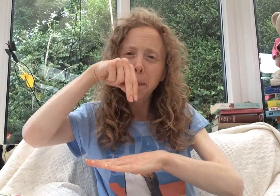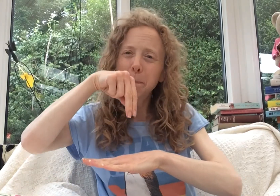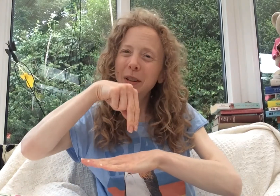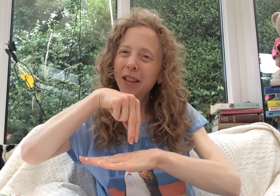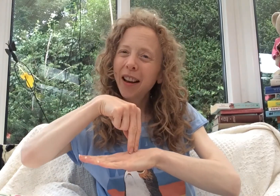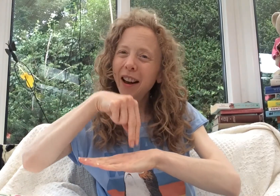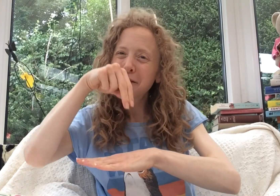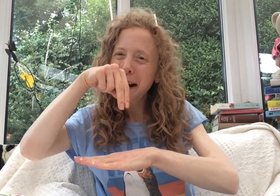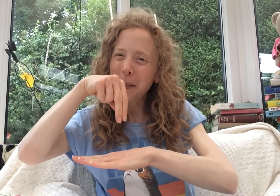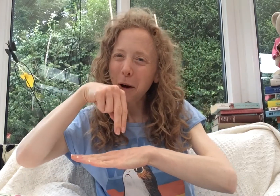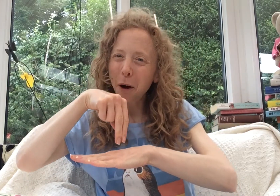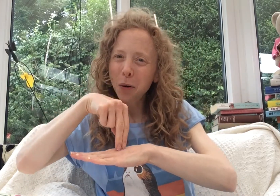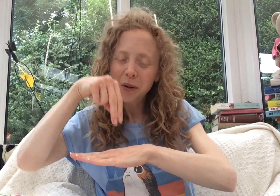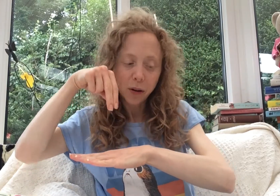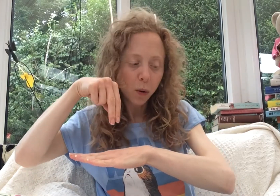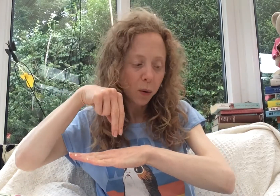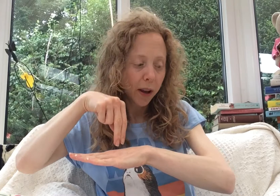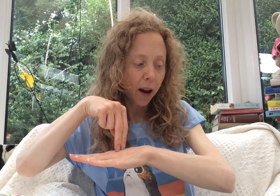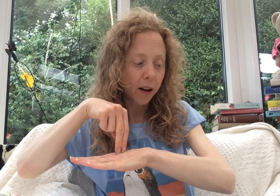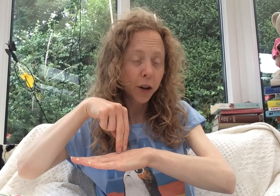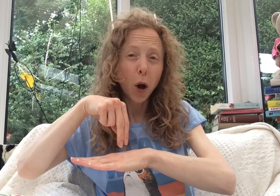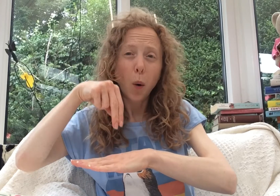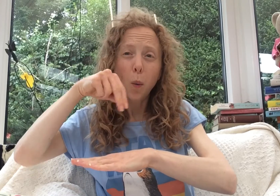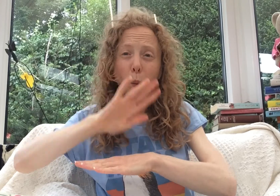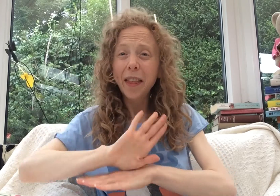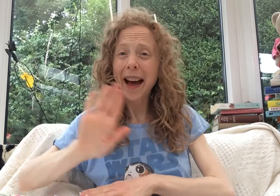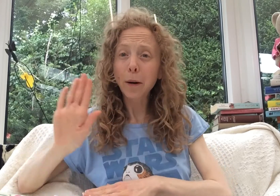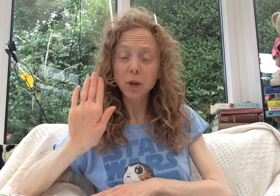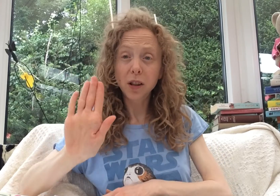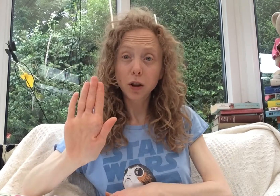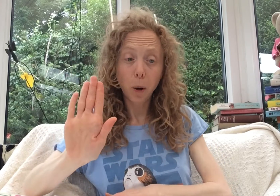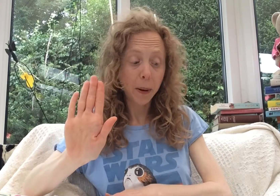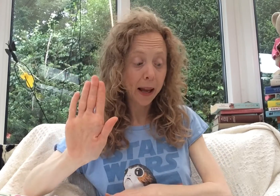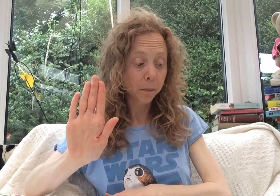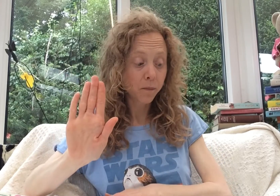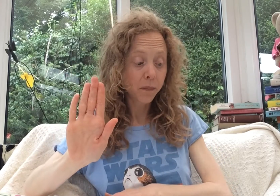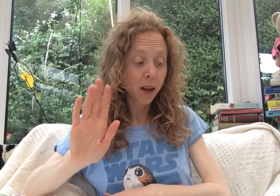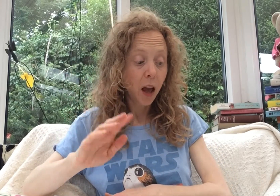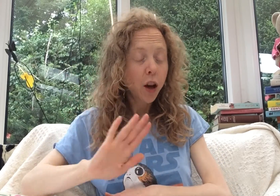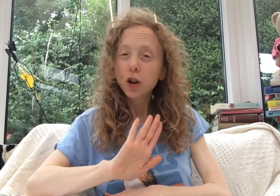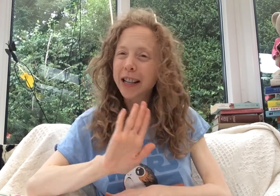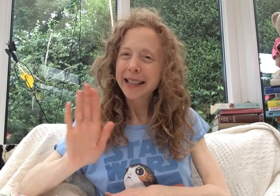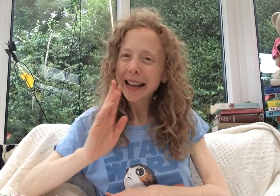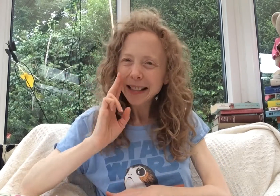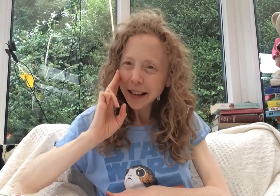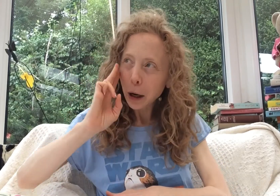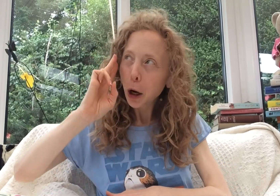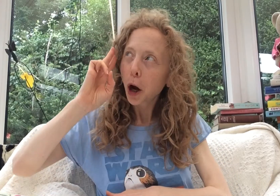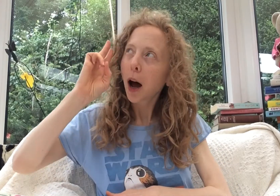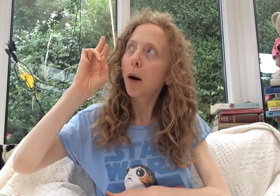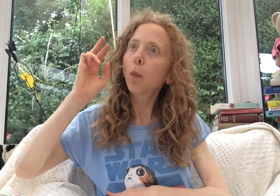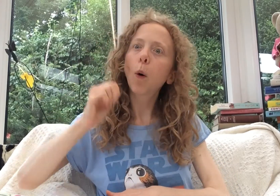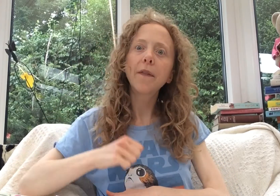jumped around the whole schoolyard without stopping. She didn't look up